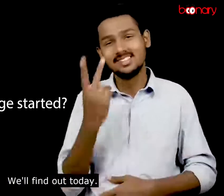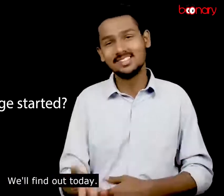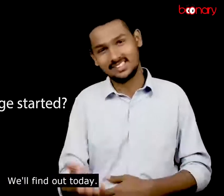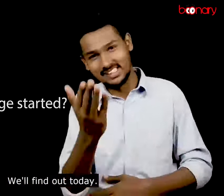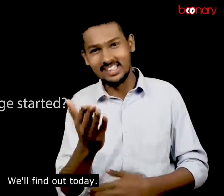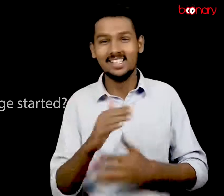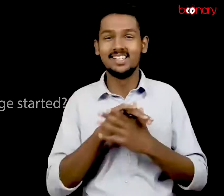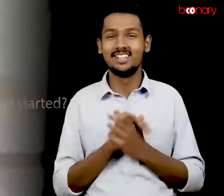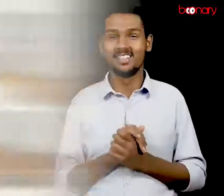today.